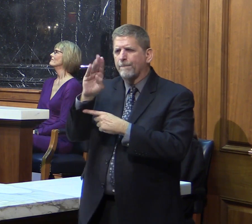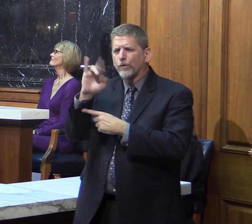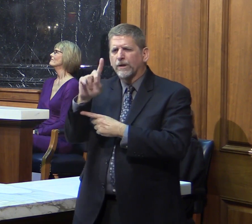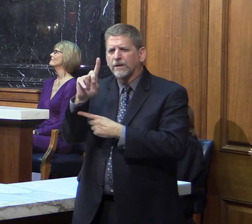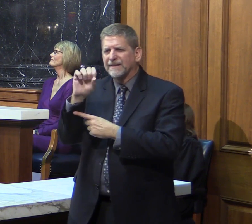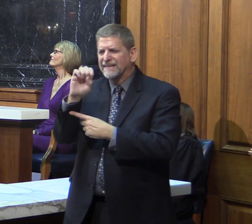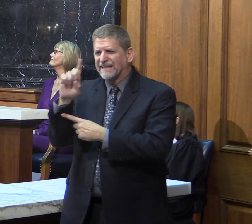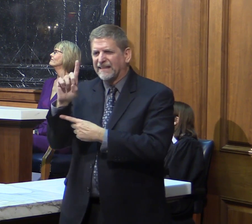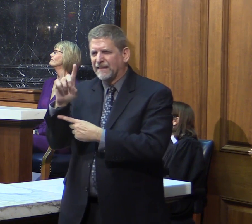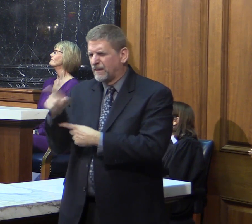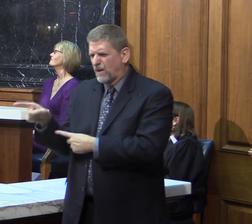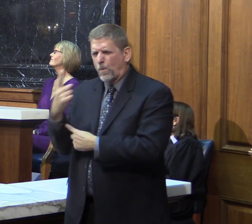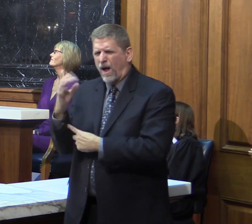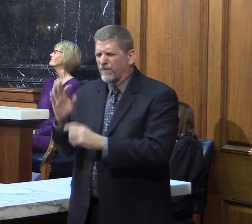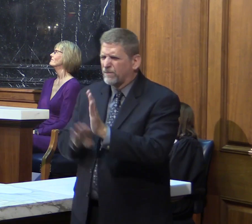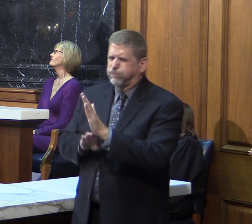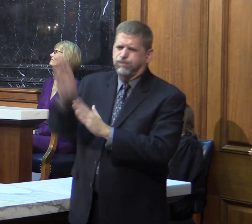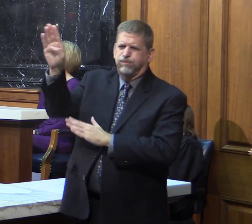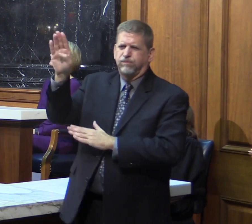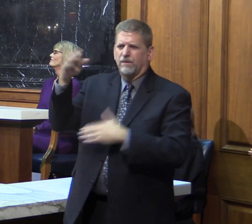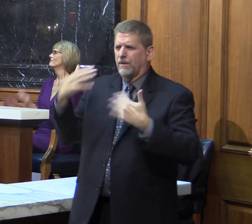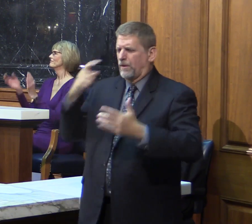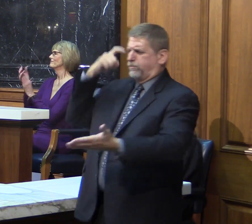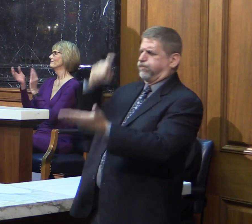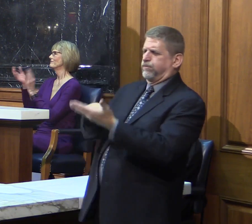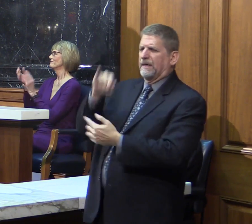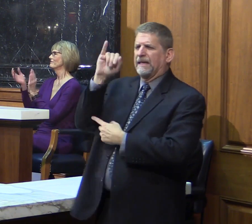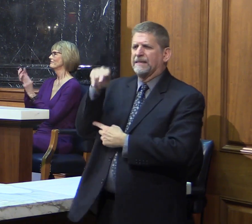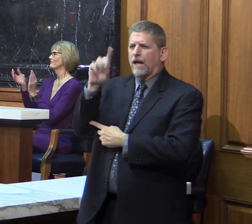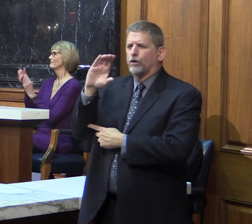Business Leader of the Year by the Indiana Chamber.